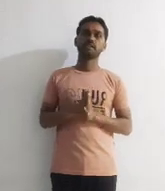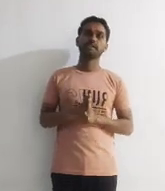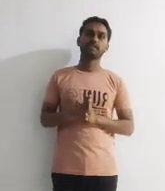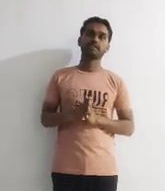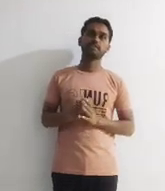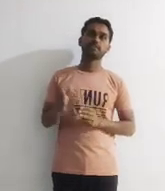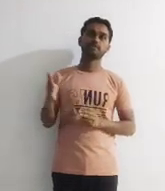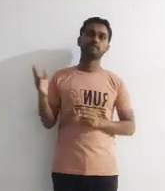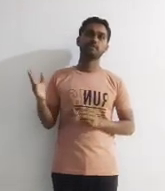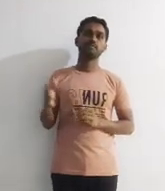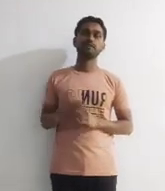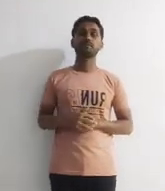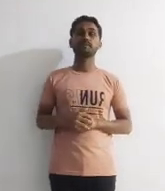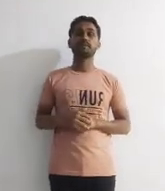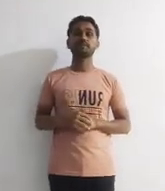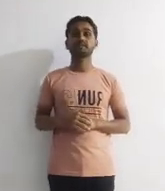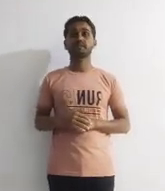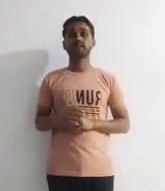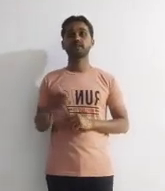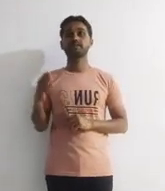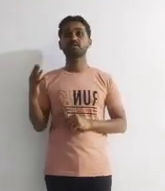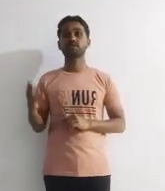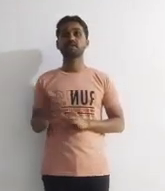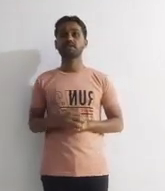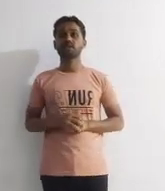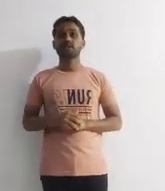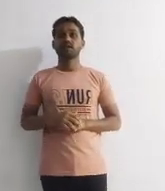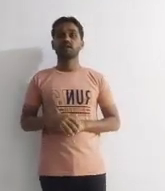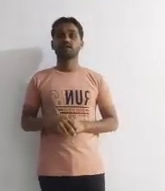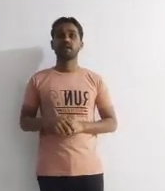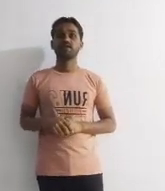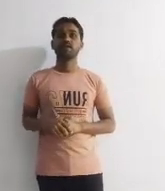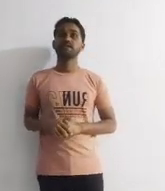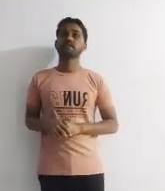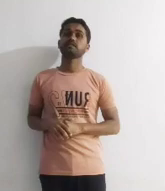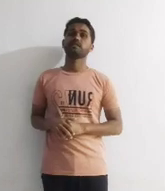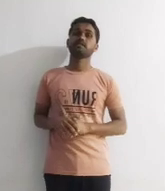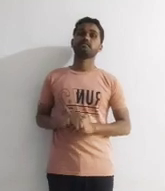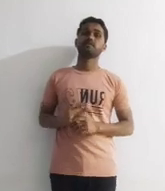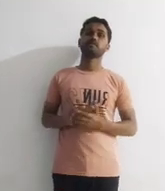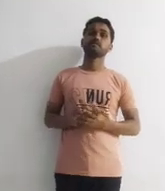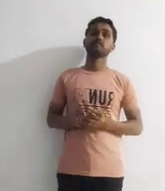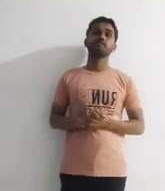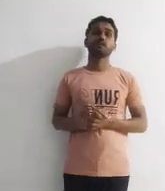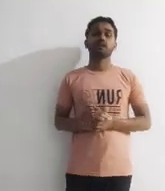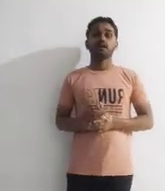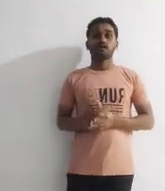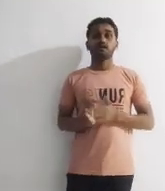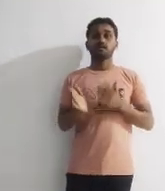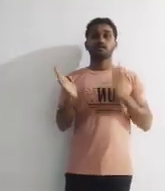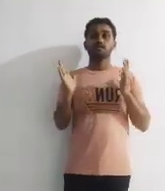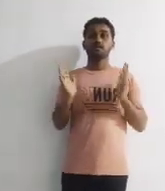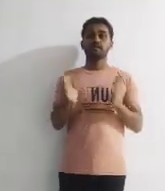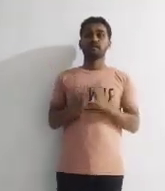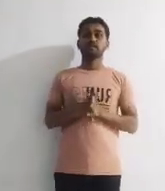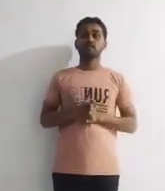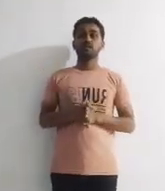multi-threading is the process of multiple threads executing in simultaneously. Means the threads was